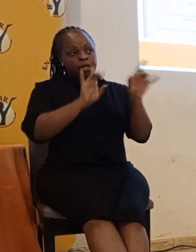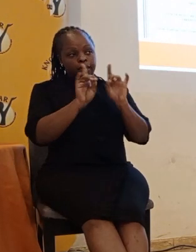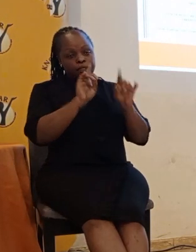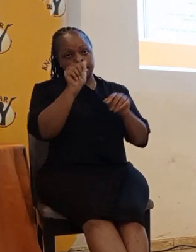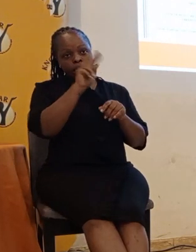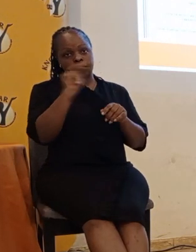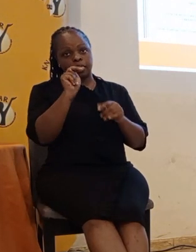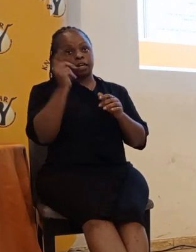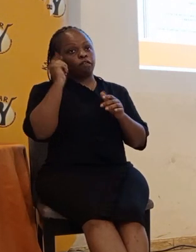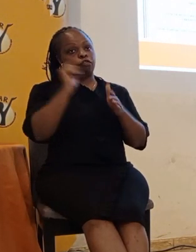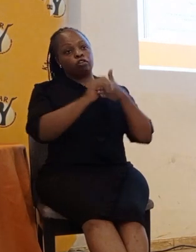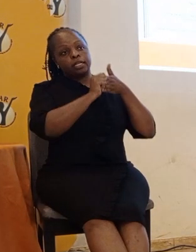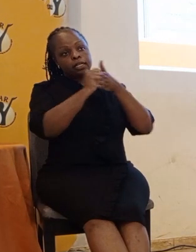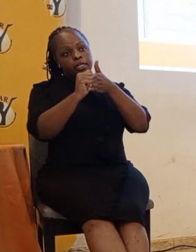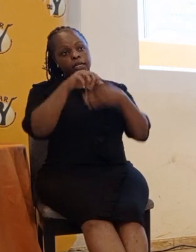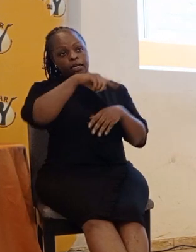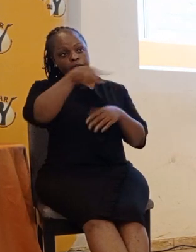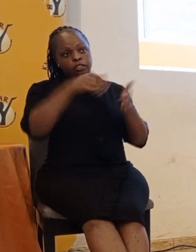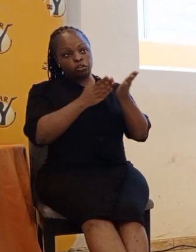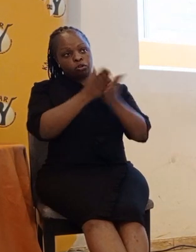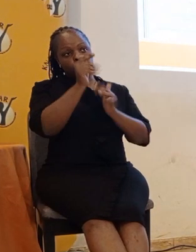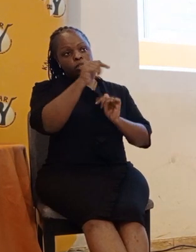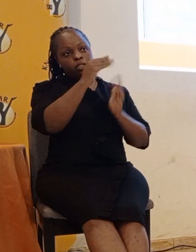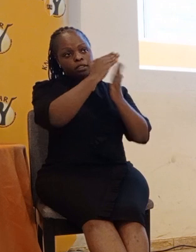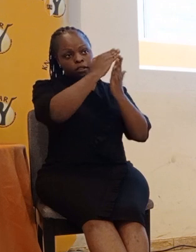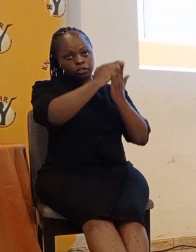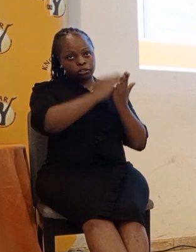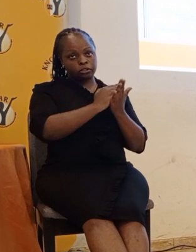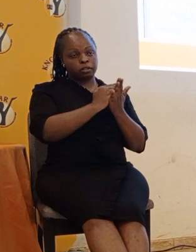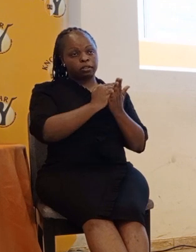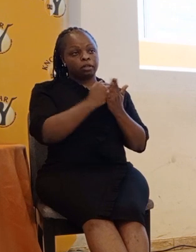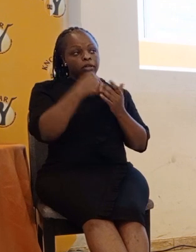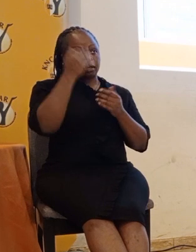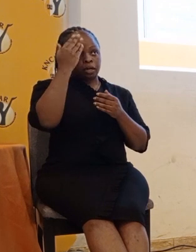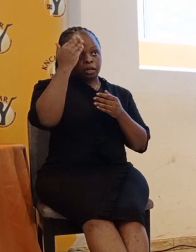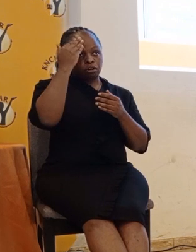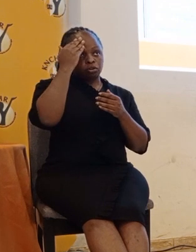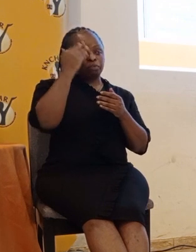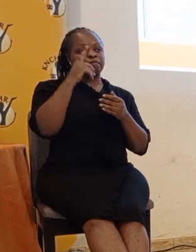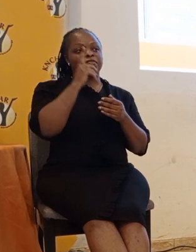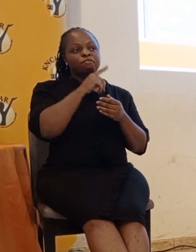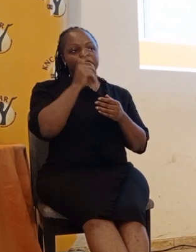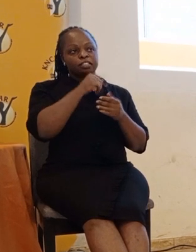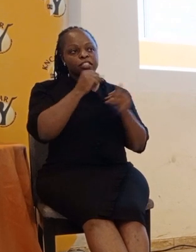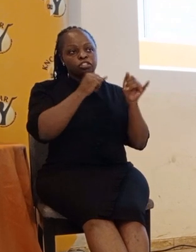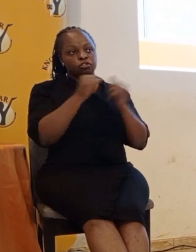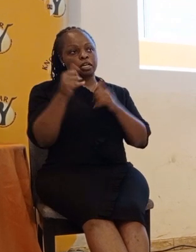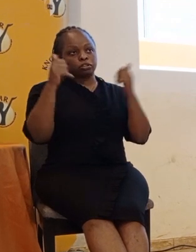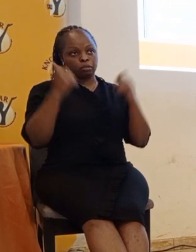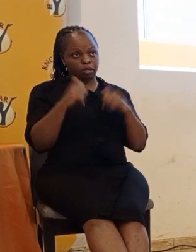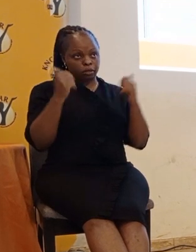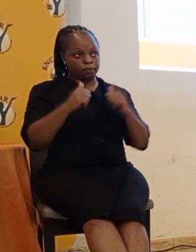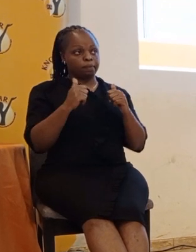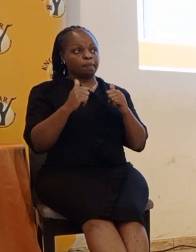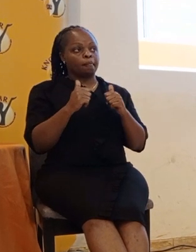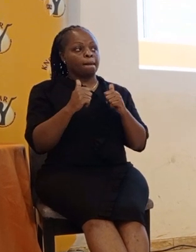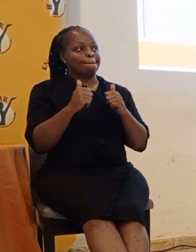for taking us through this session. I know we did not complete the introductions.